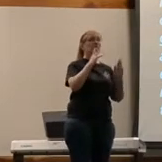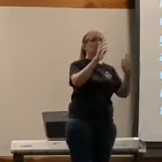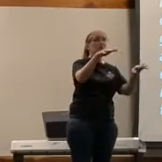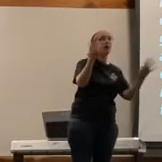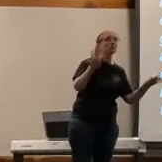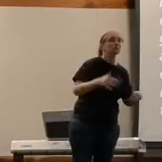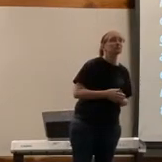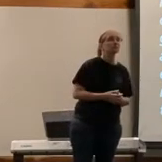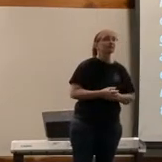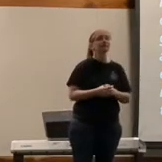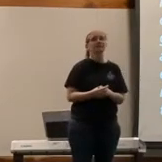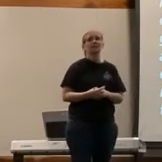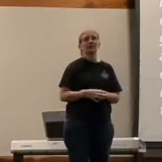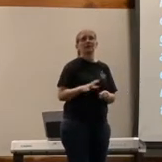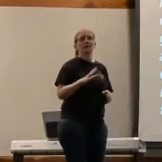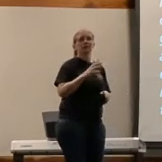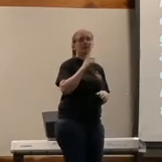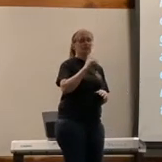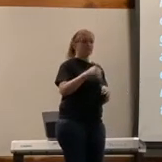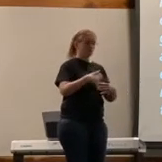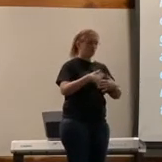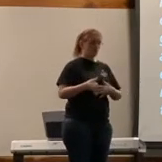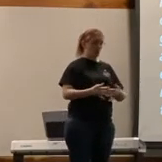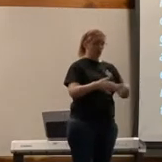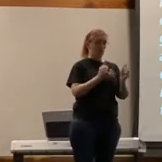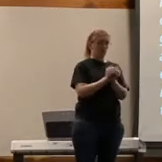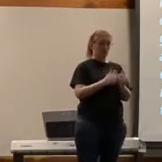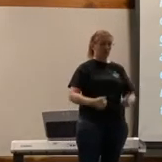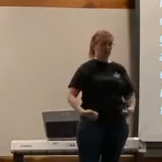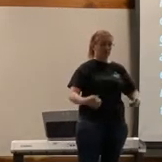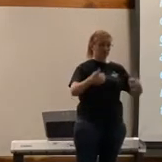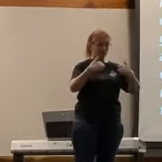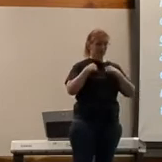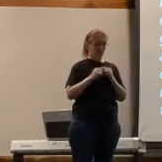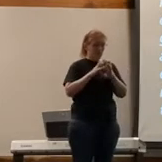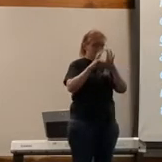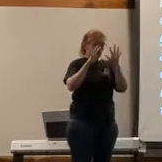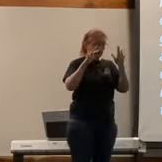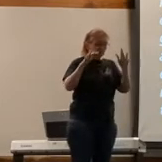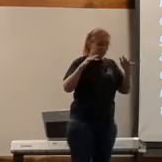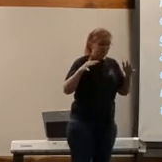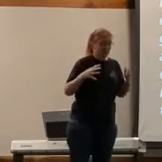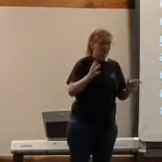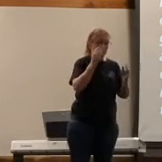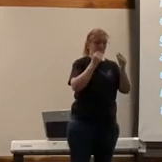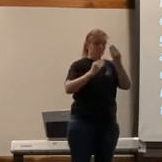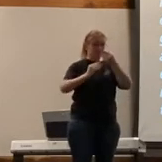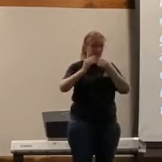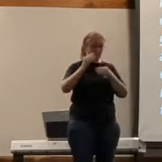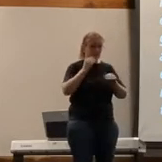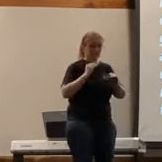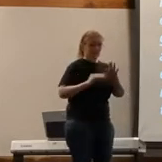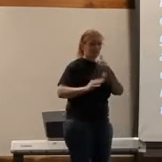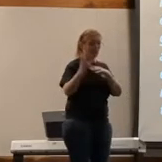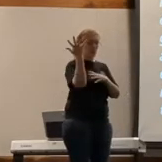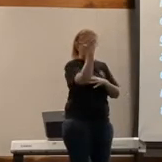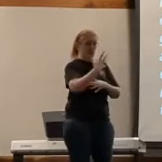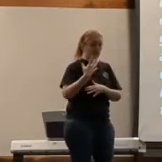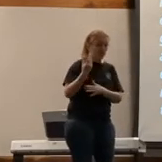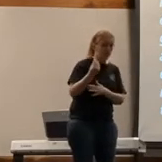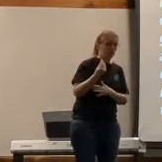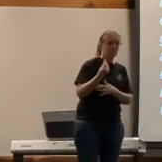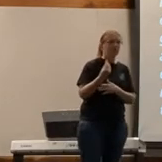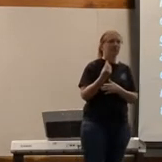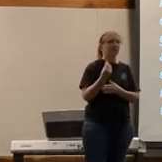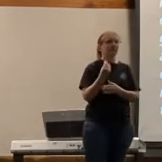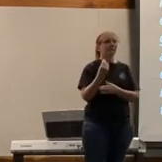Okay? So he made the ground pregnant with life, bursting forth with nourishing food and luxuriant beauty.